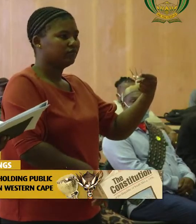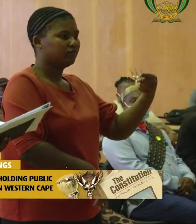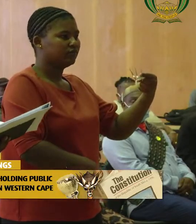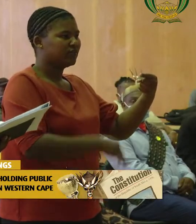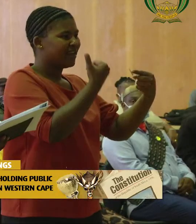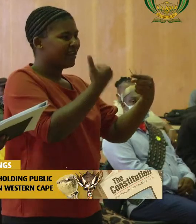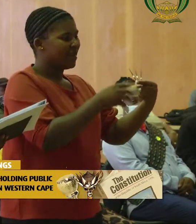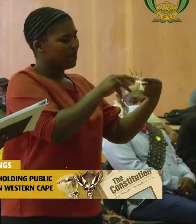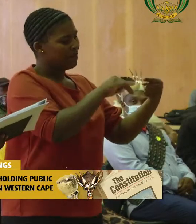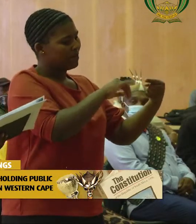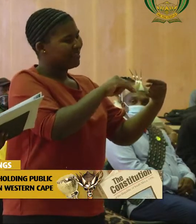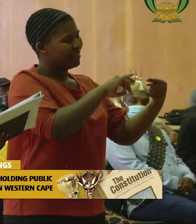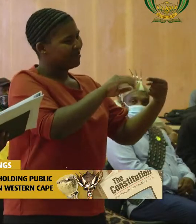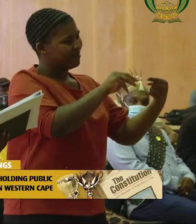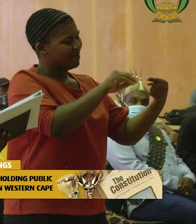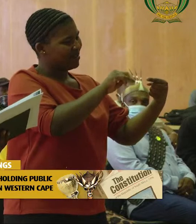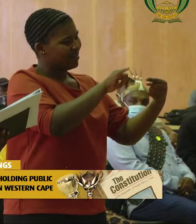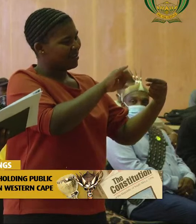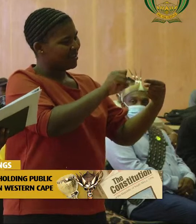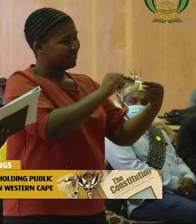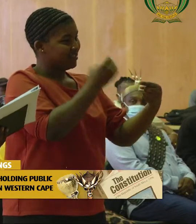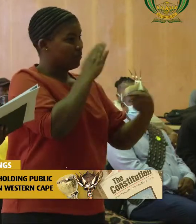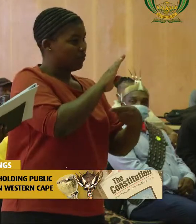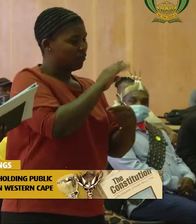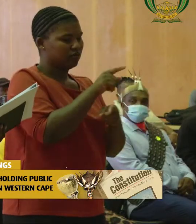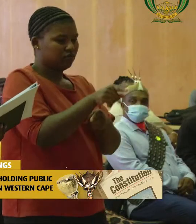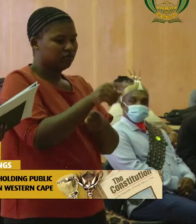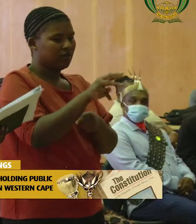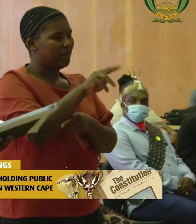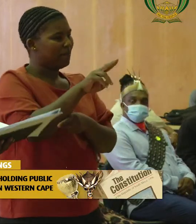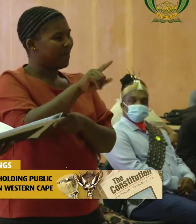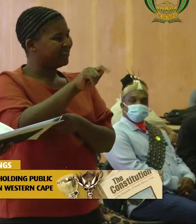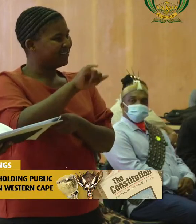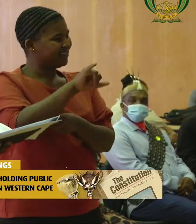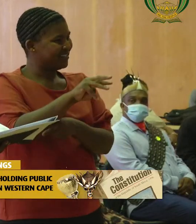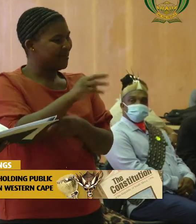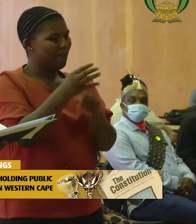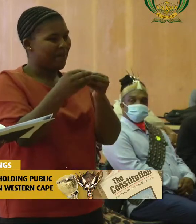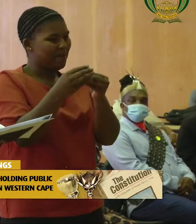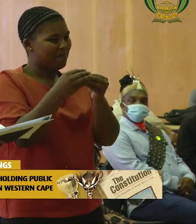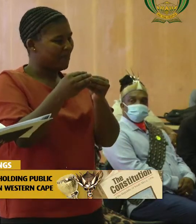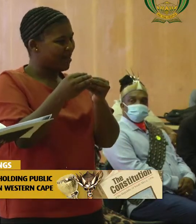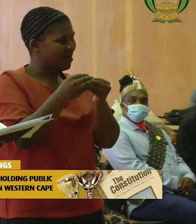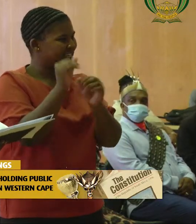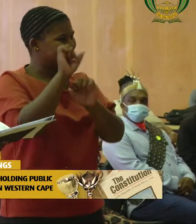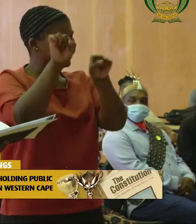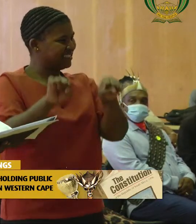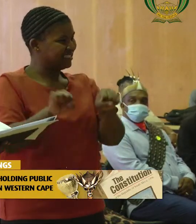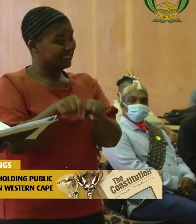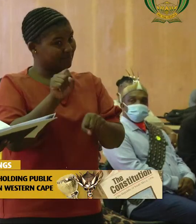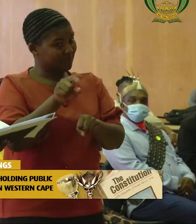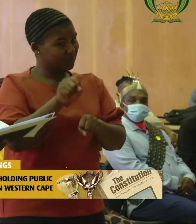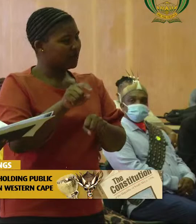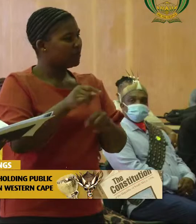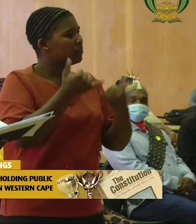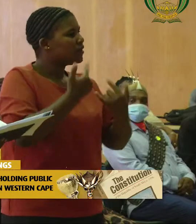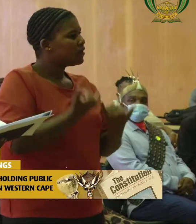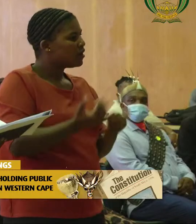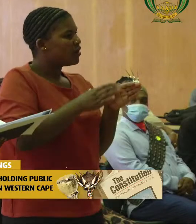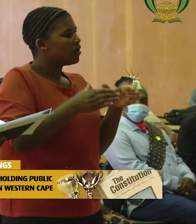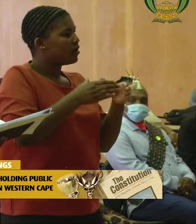minimalist approach, and the second one is the multi-member proportional system. However, Cabinet